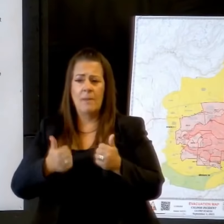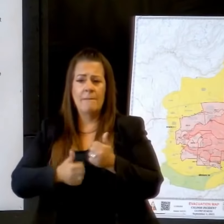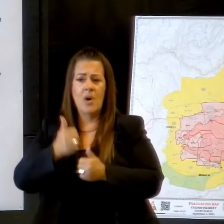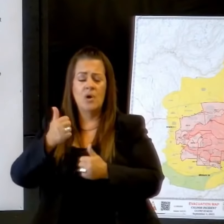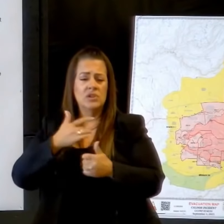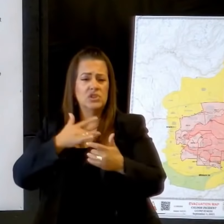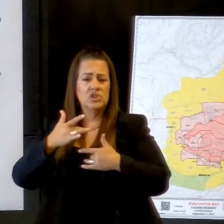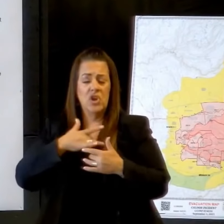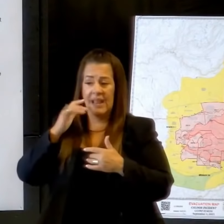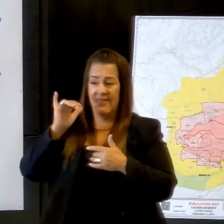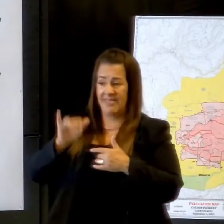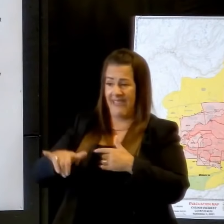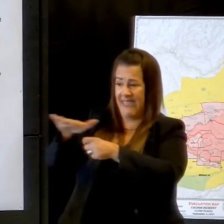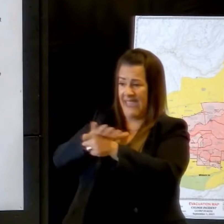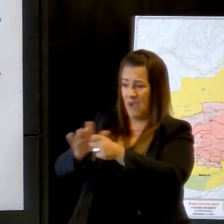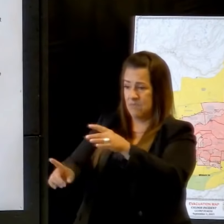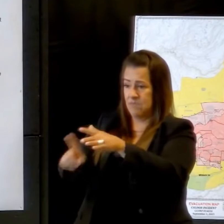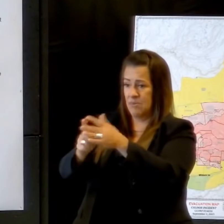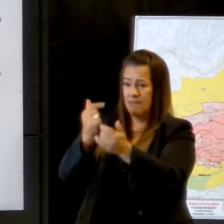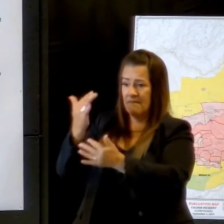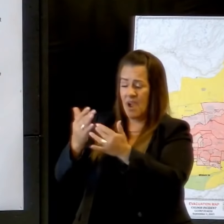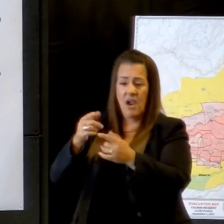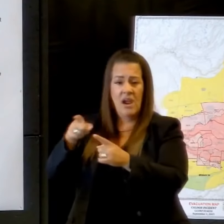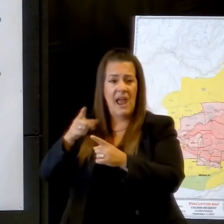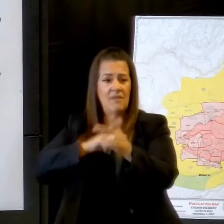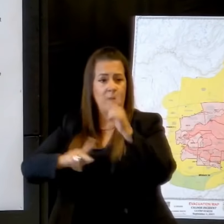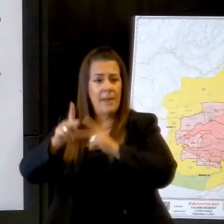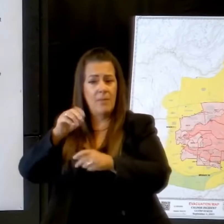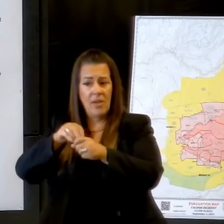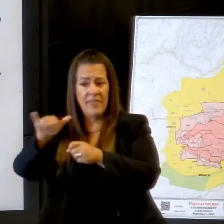Okay, so areas like here on the west end of the